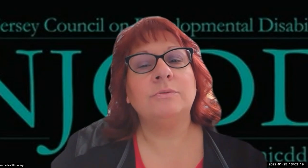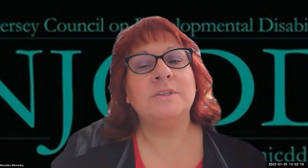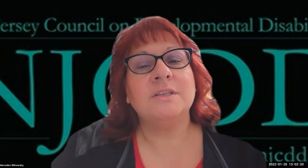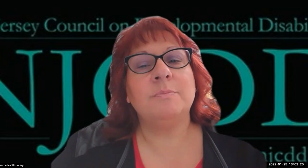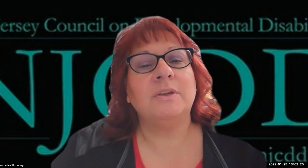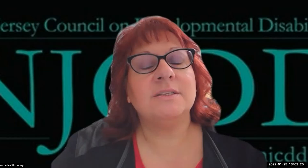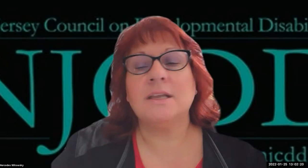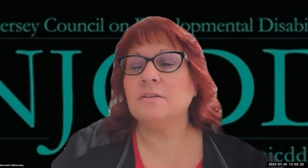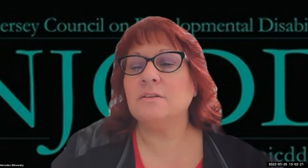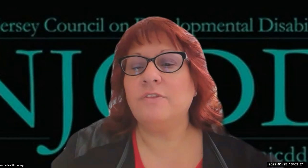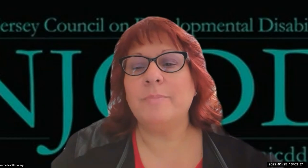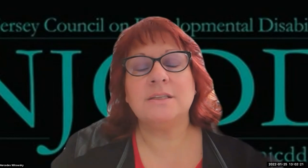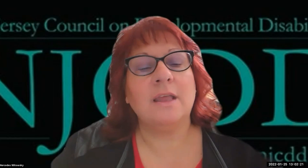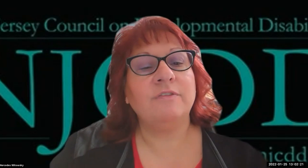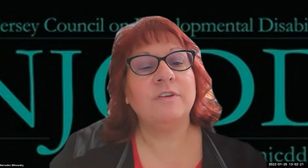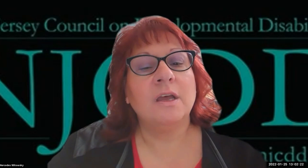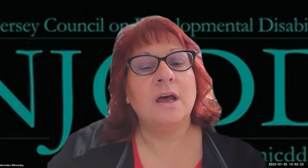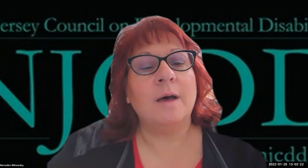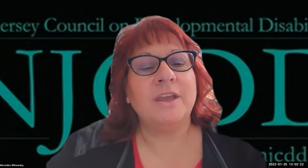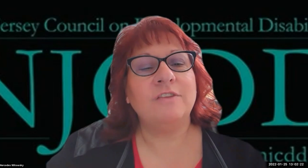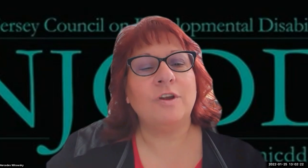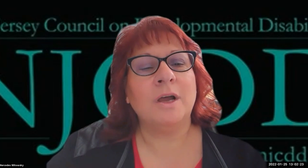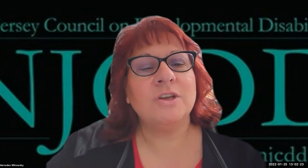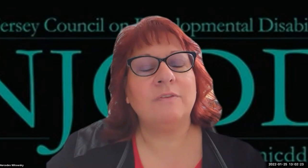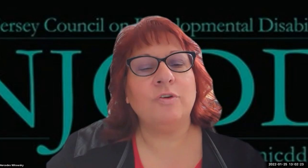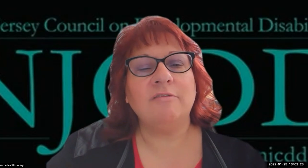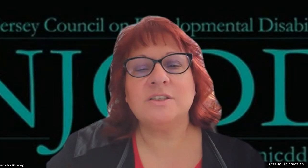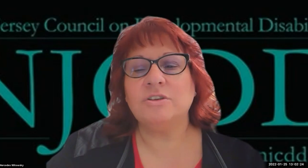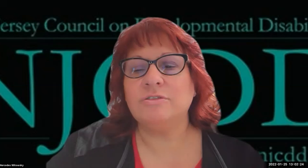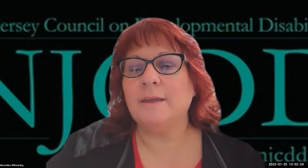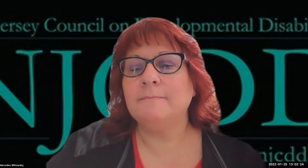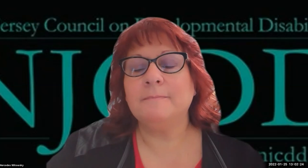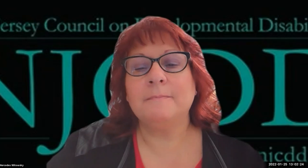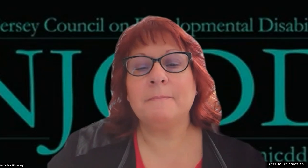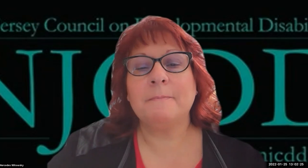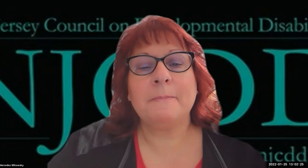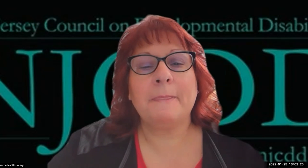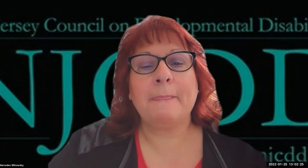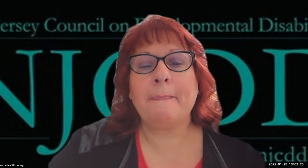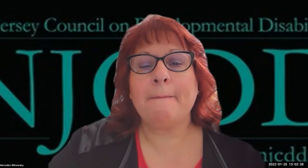people with disabilities get to live their best life. Thank you very much. Have a great rest of your day.